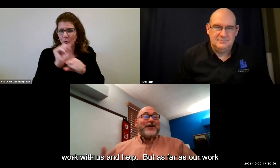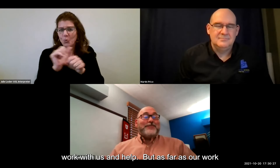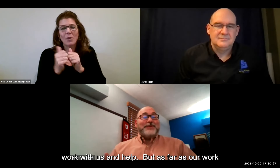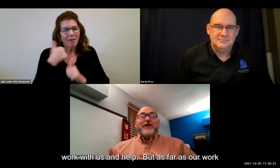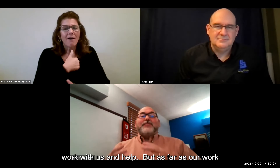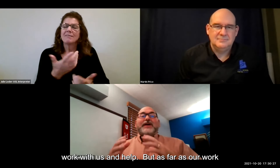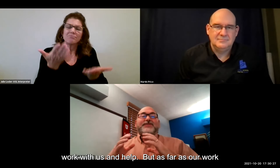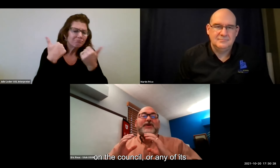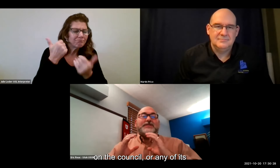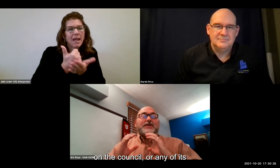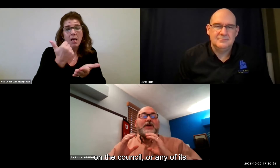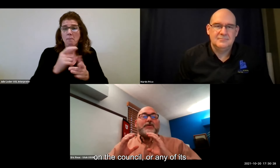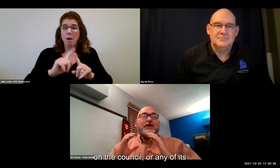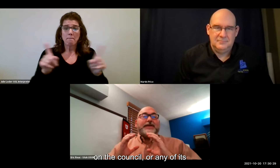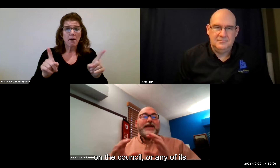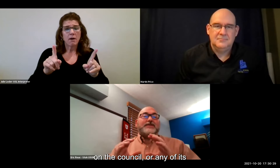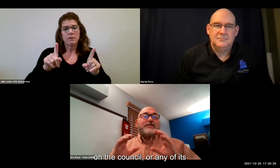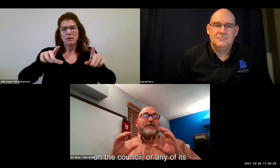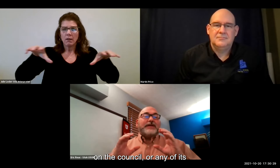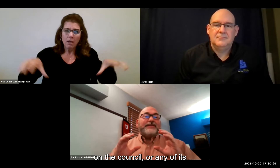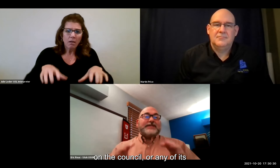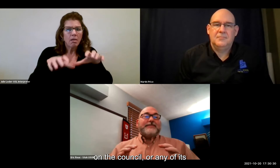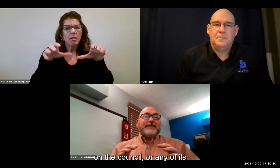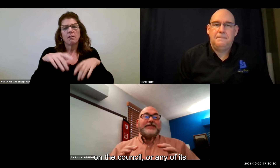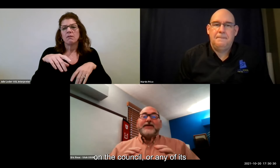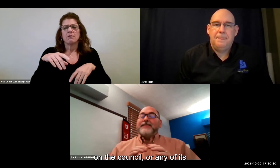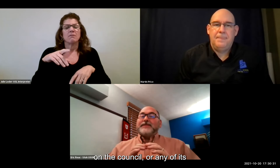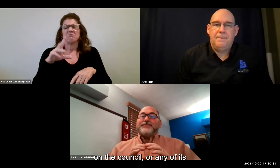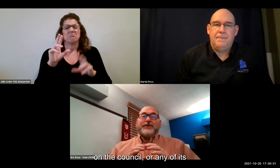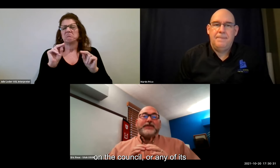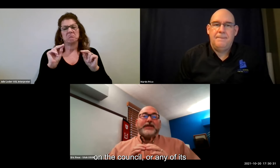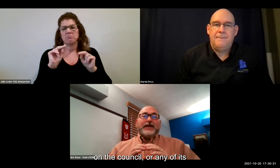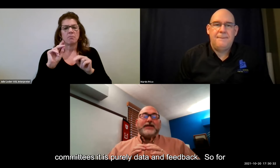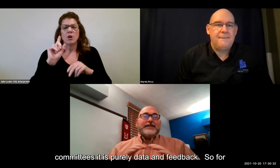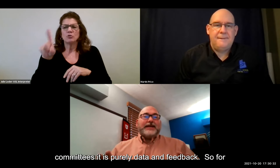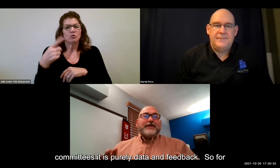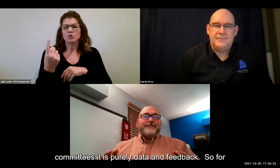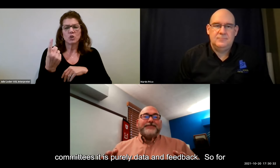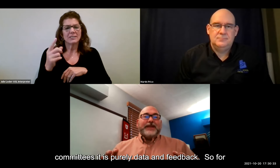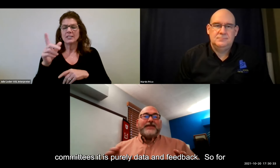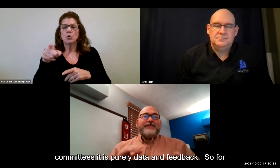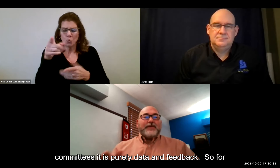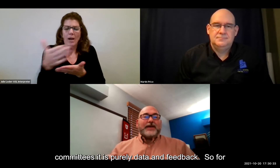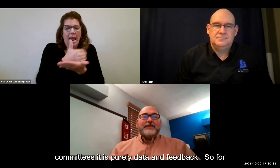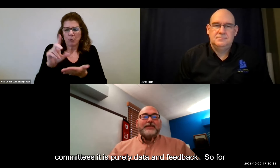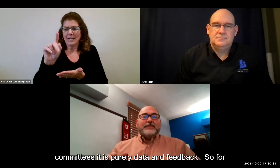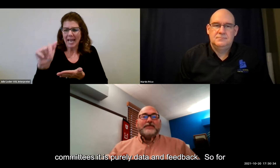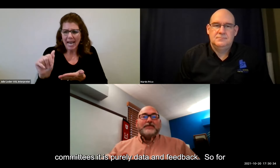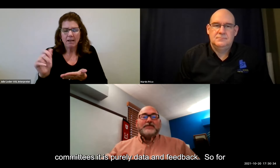and help. But as far as our work on the council or any of its committees, that's purely data and